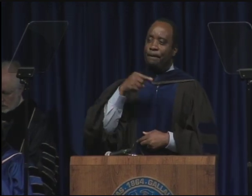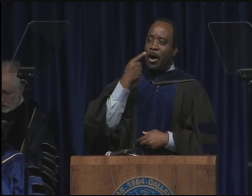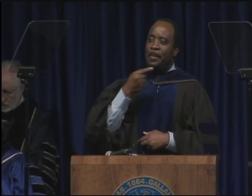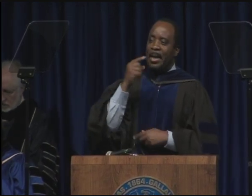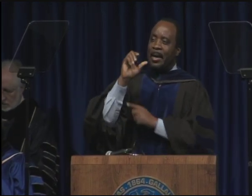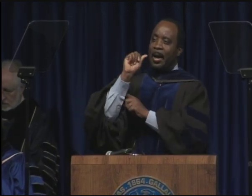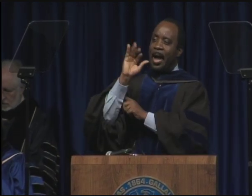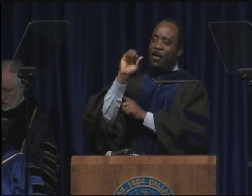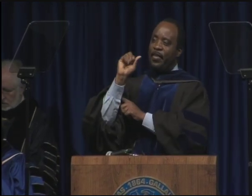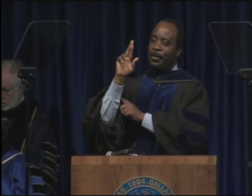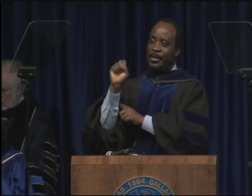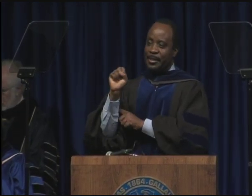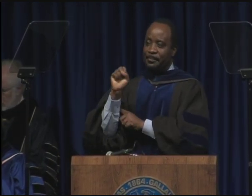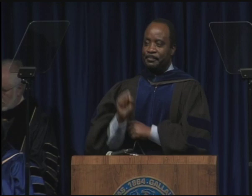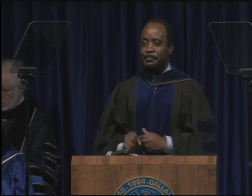Government and Public Affairs,